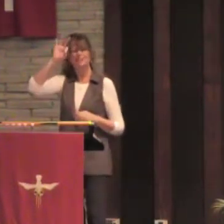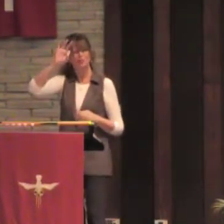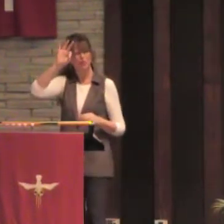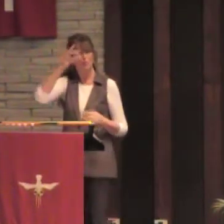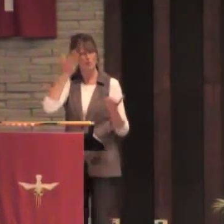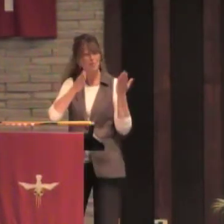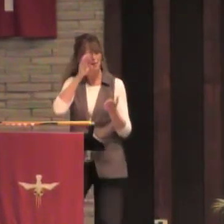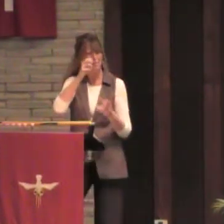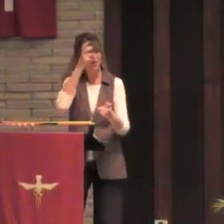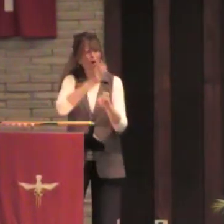that.